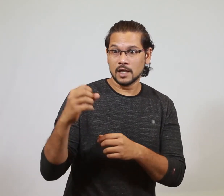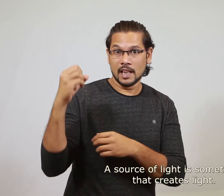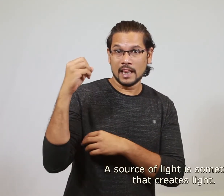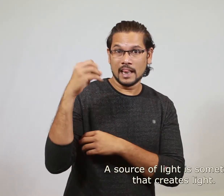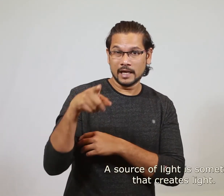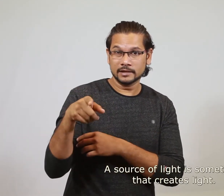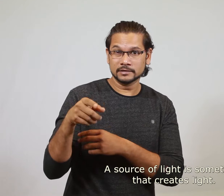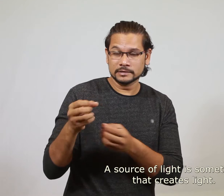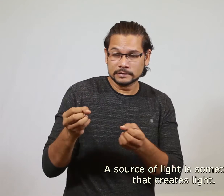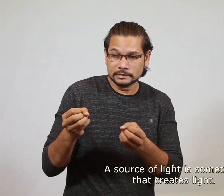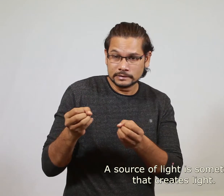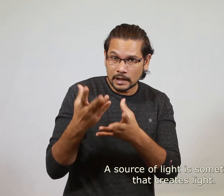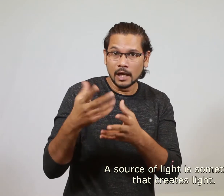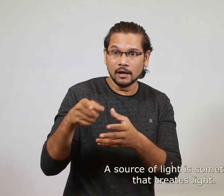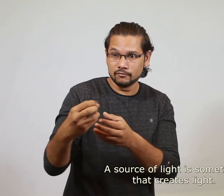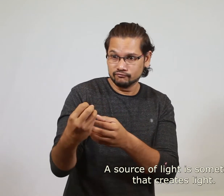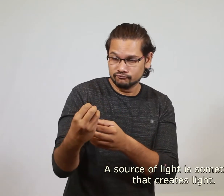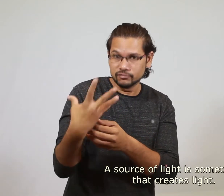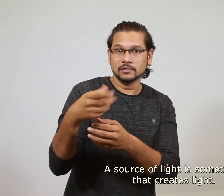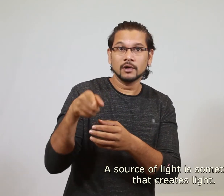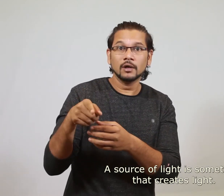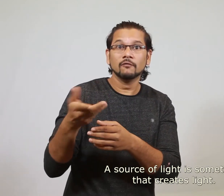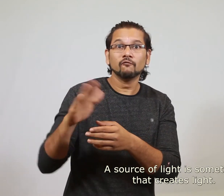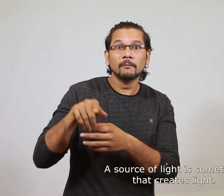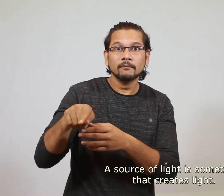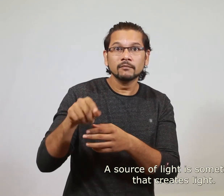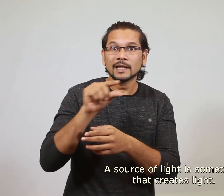A source of light is something that creates light.